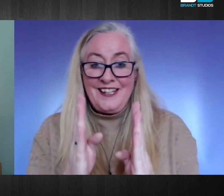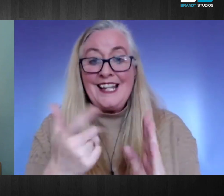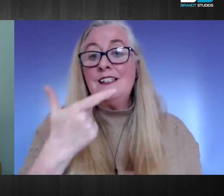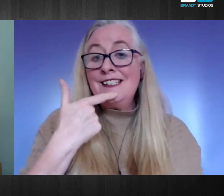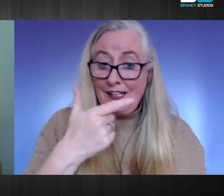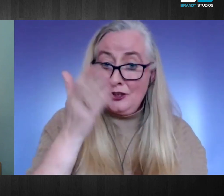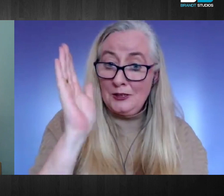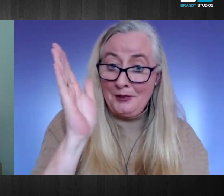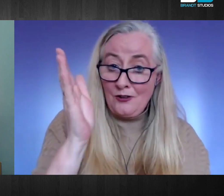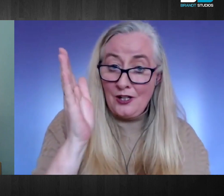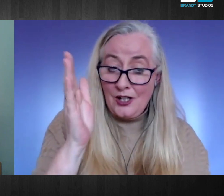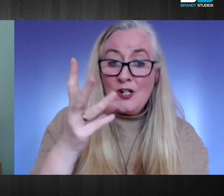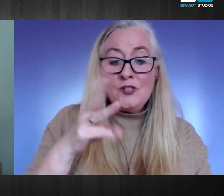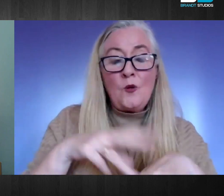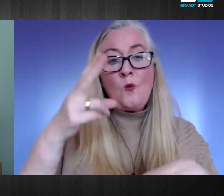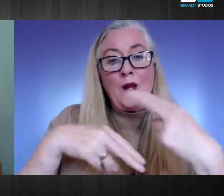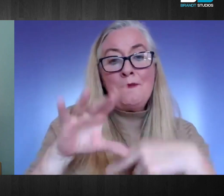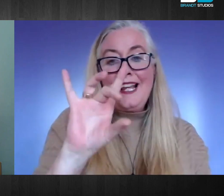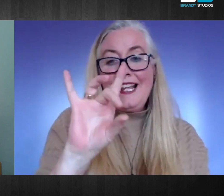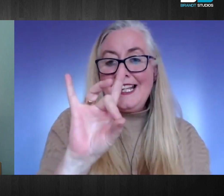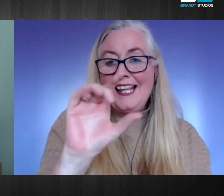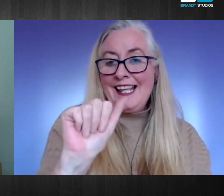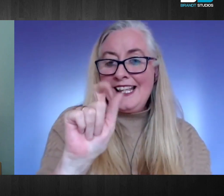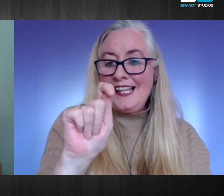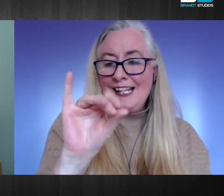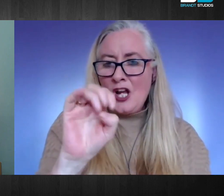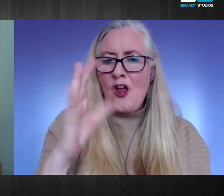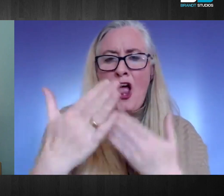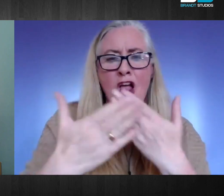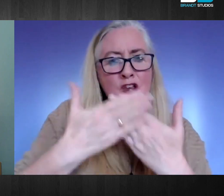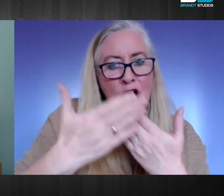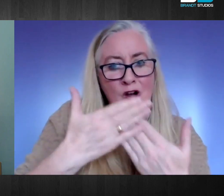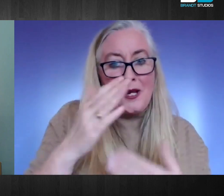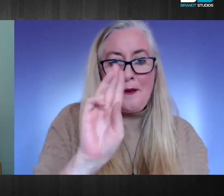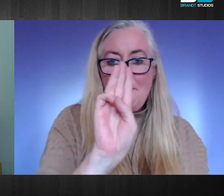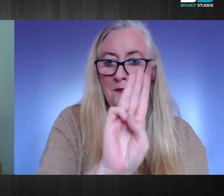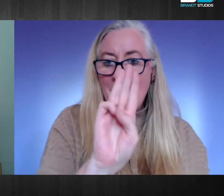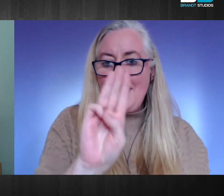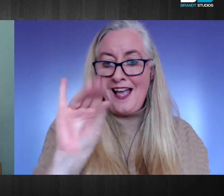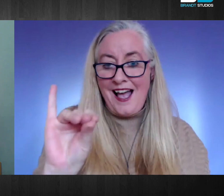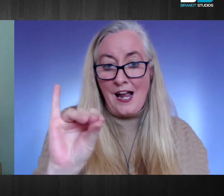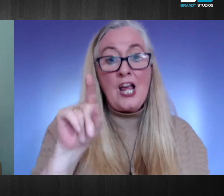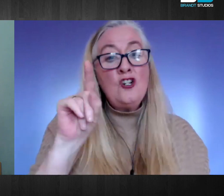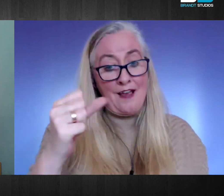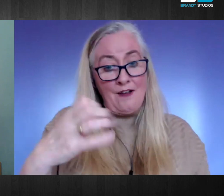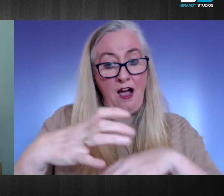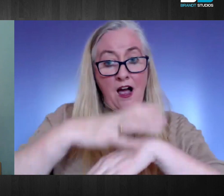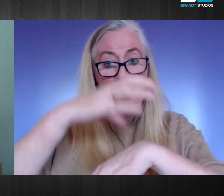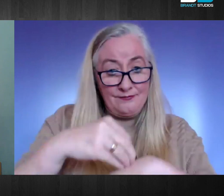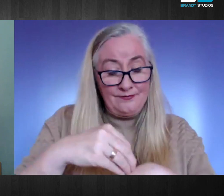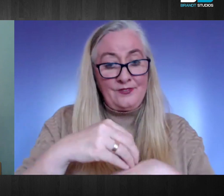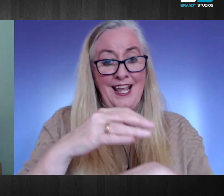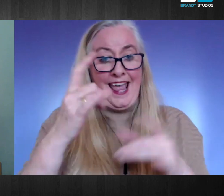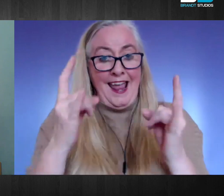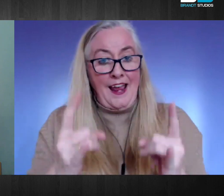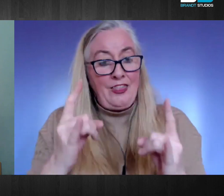Casey Donaghy. Casey is a young PPI contributor living with an ongoing health condition, who works with us as a PPI contributor here